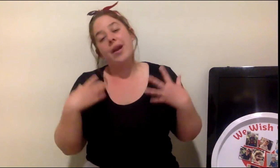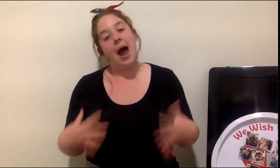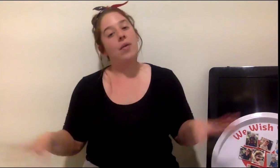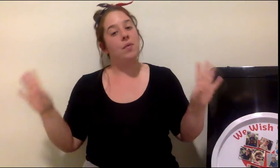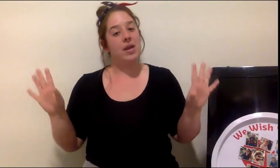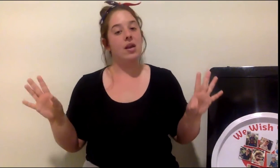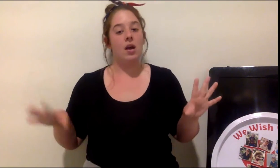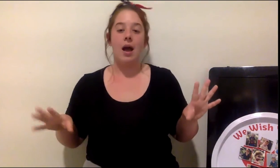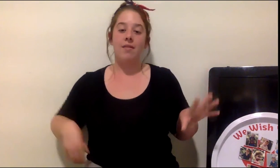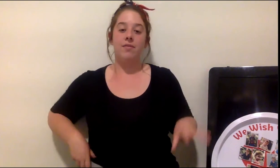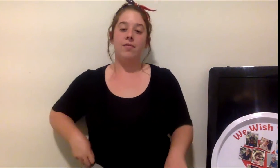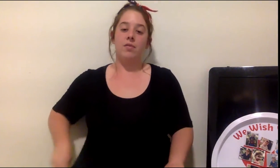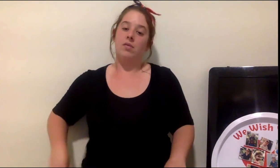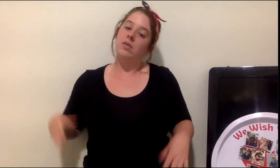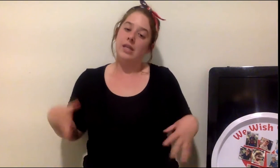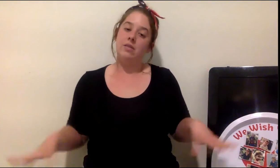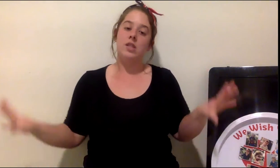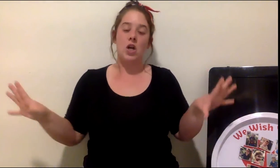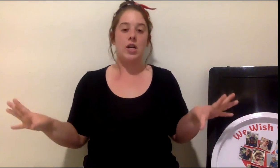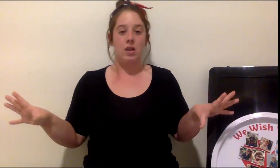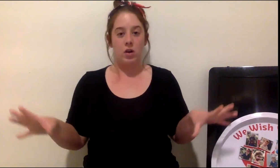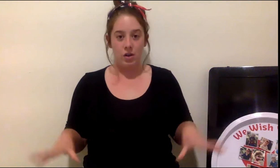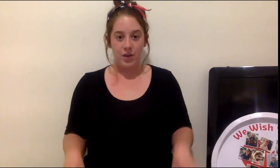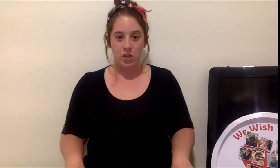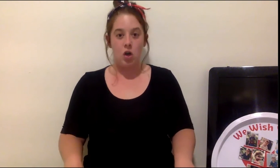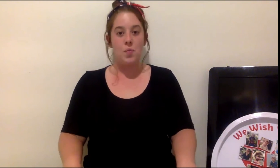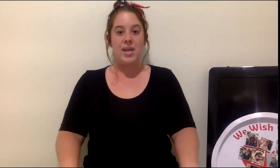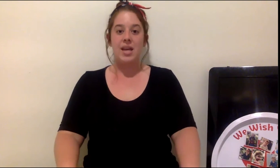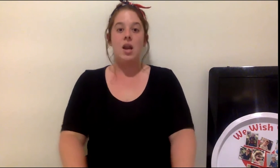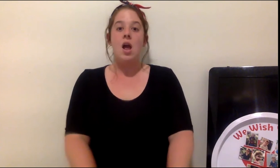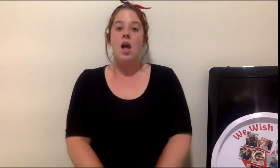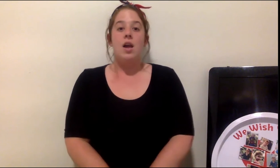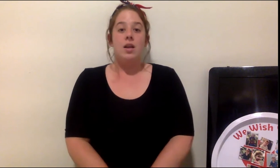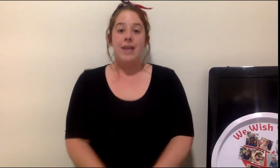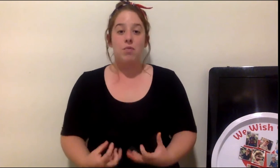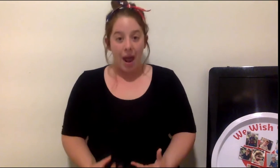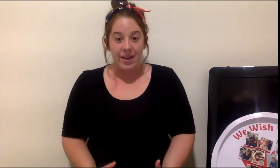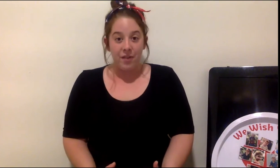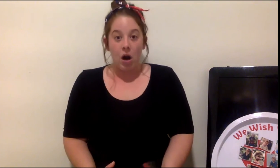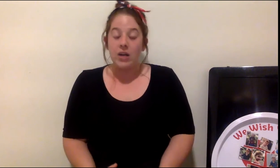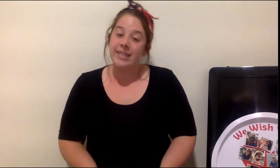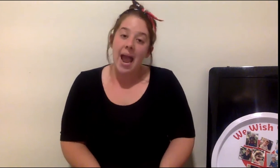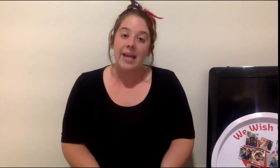now that we have started a little of our circle, we can get ready for our day and